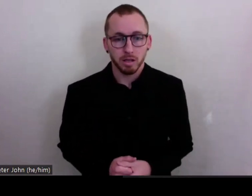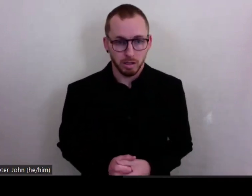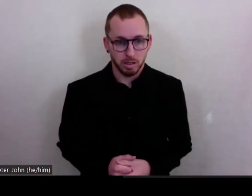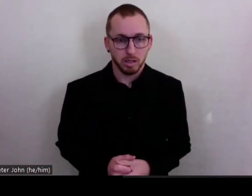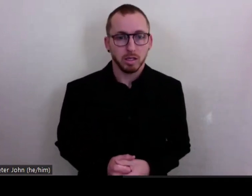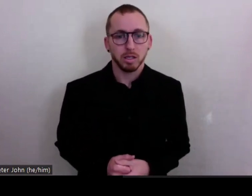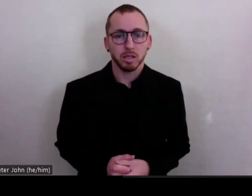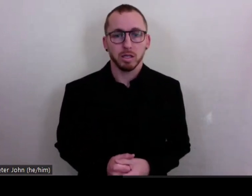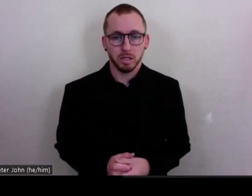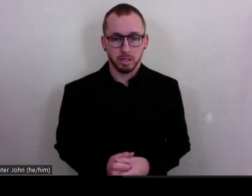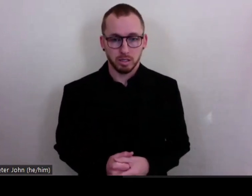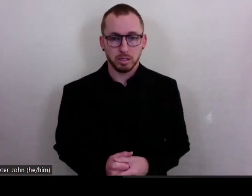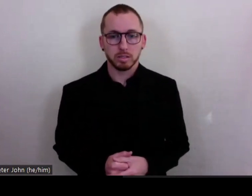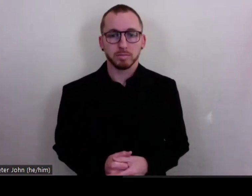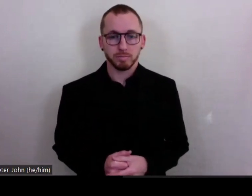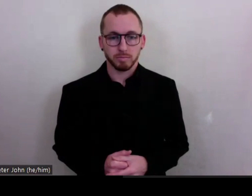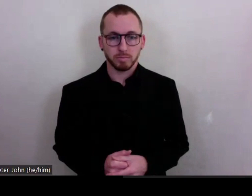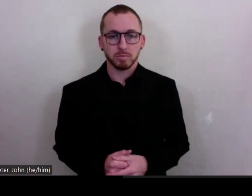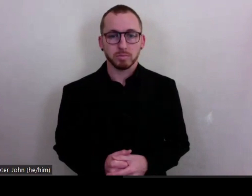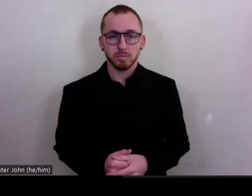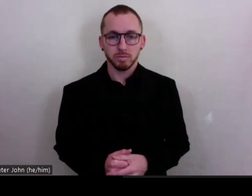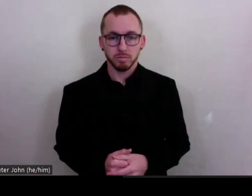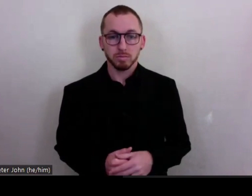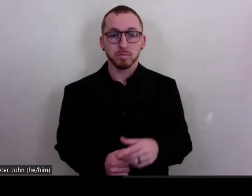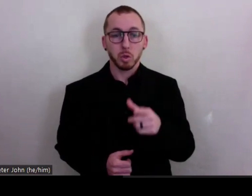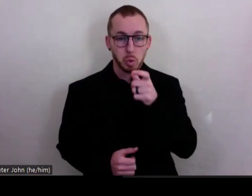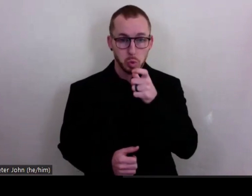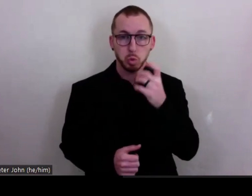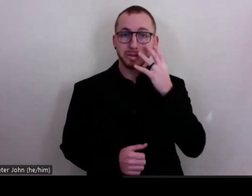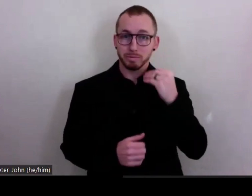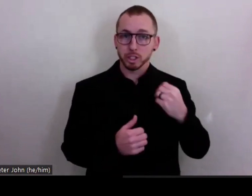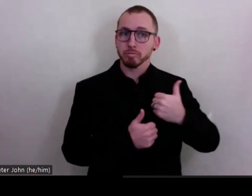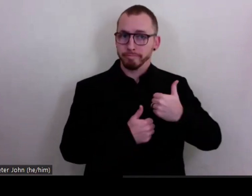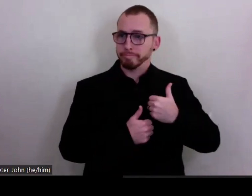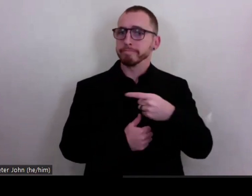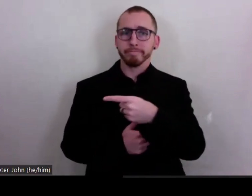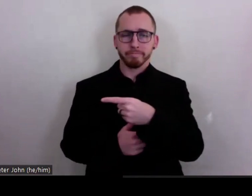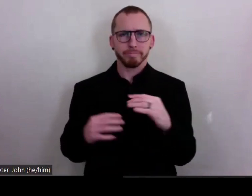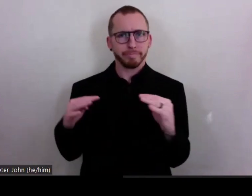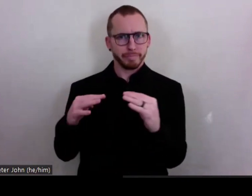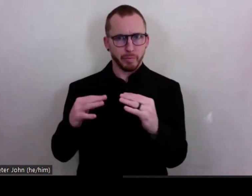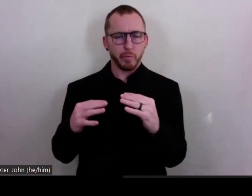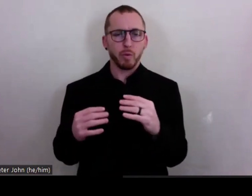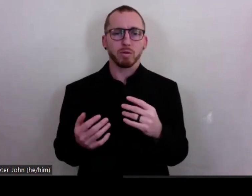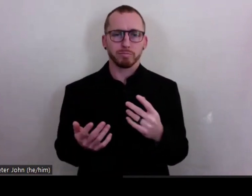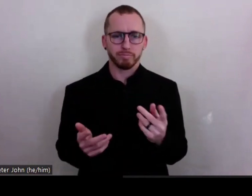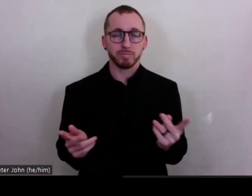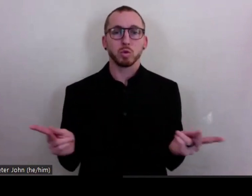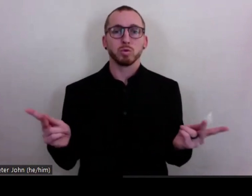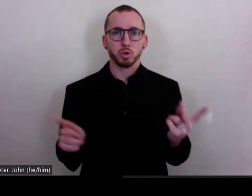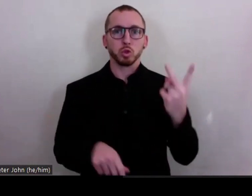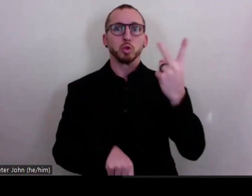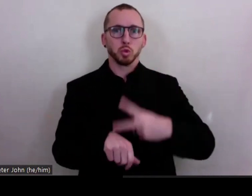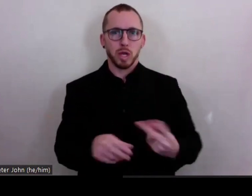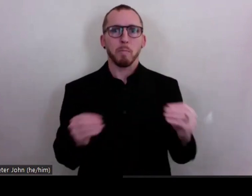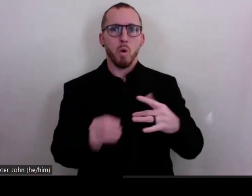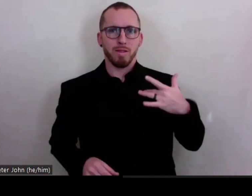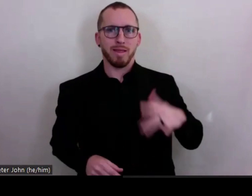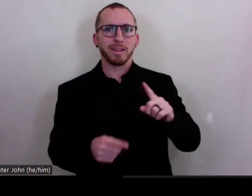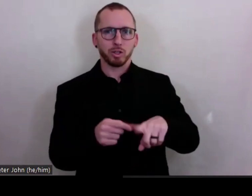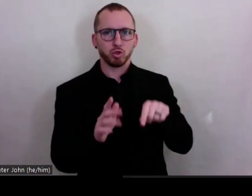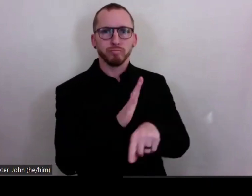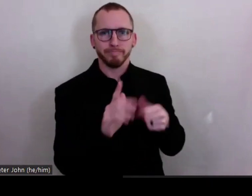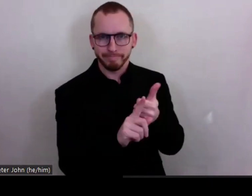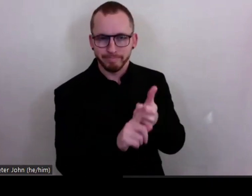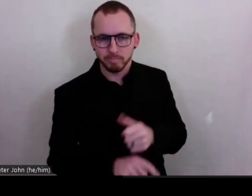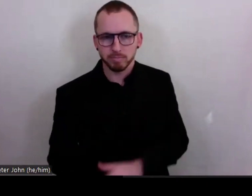suicide. In 2020, 71% of veteran suicides were completed by firearms. The